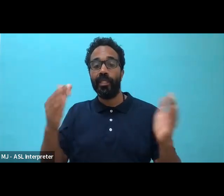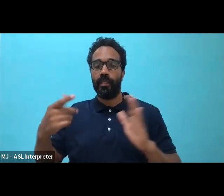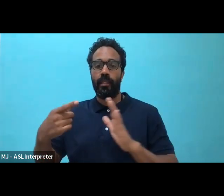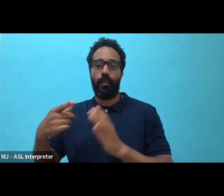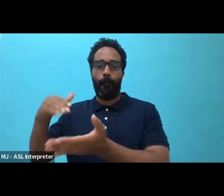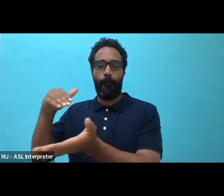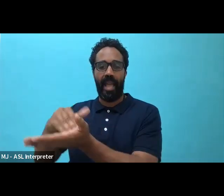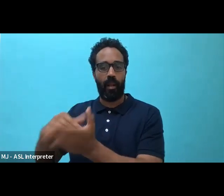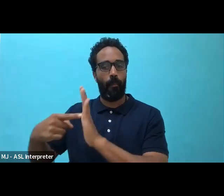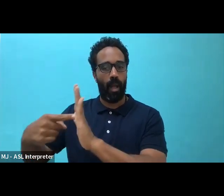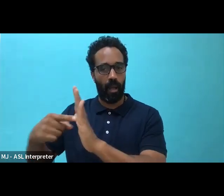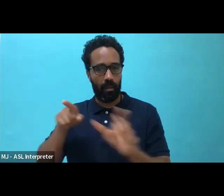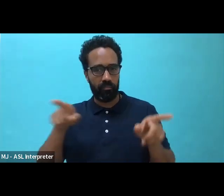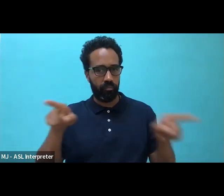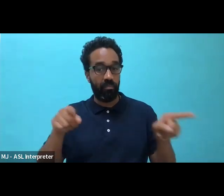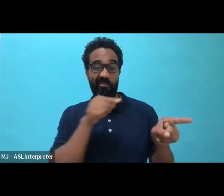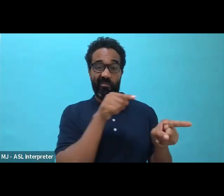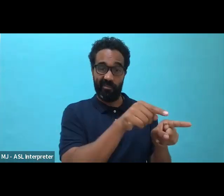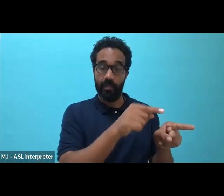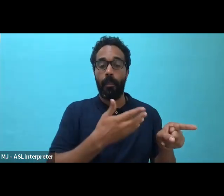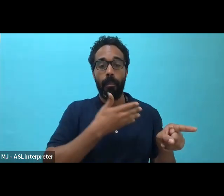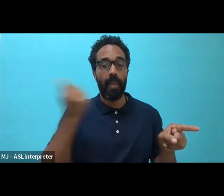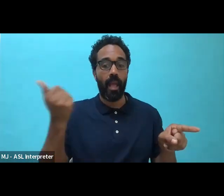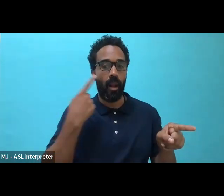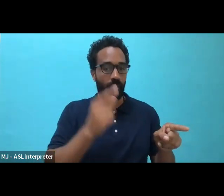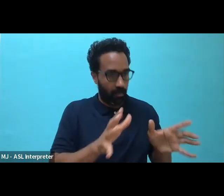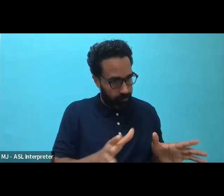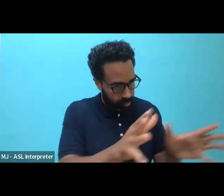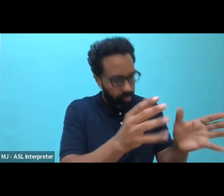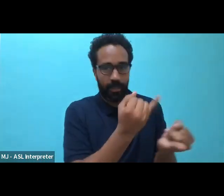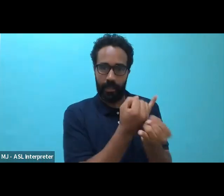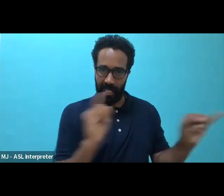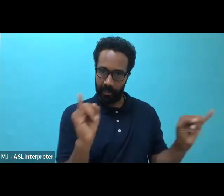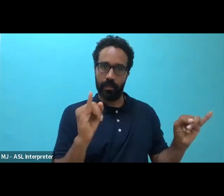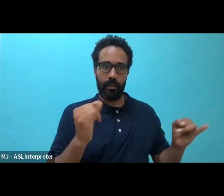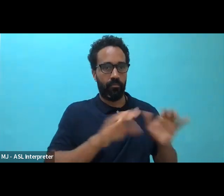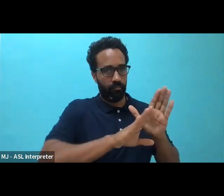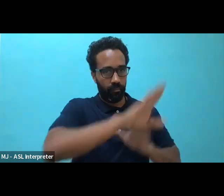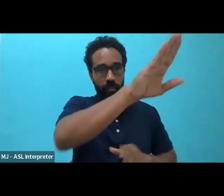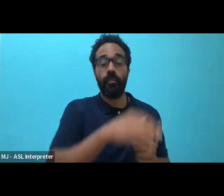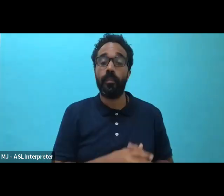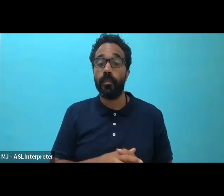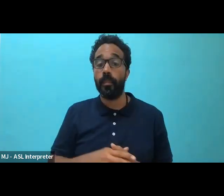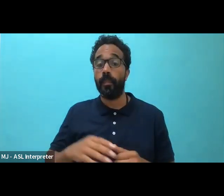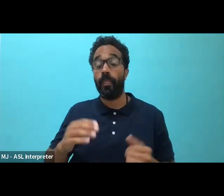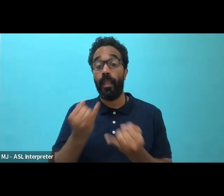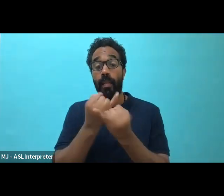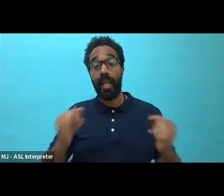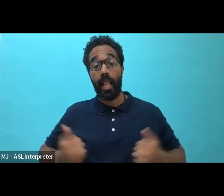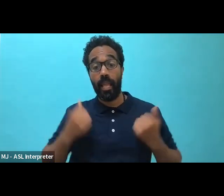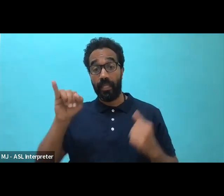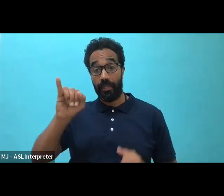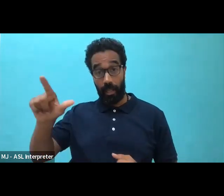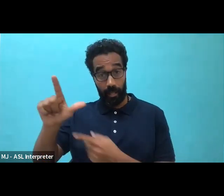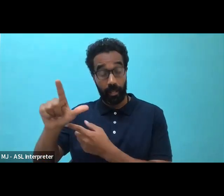Please move to the Foundations of Independent Living movement slide. Independent living is based on several movements